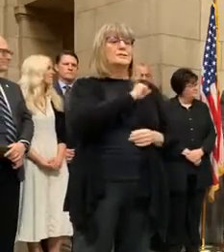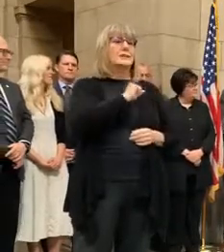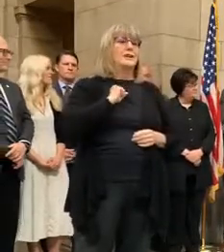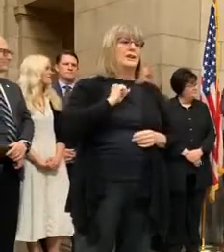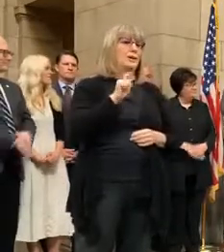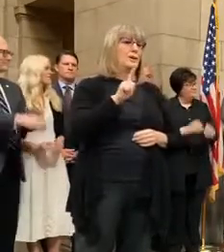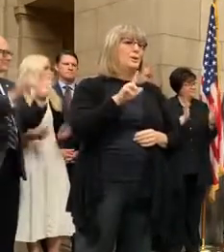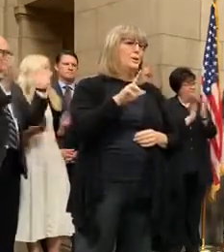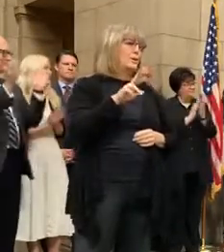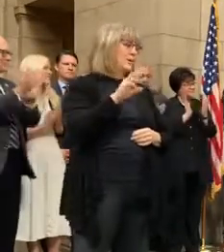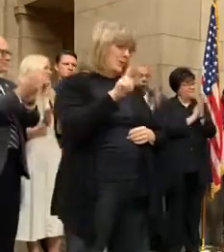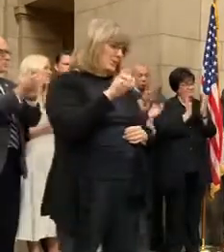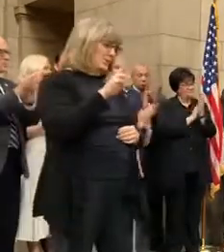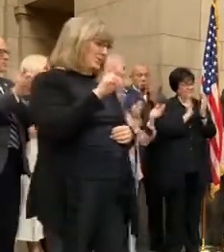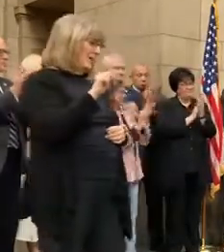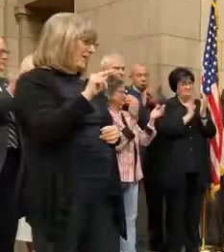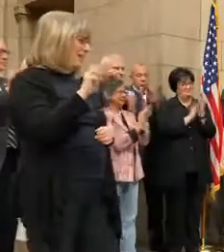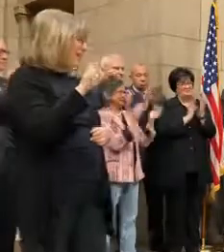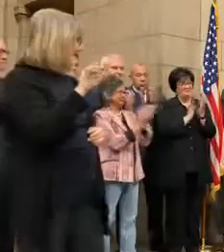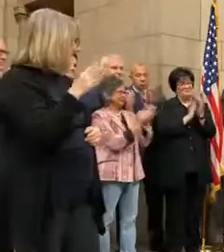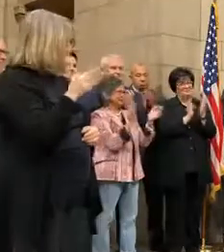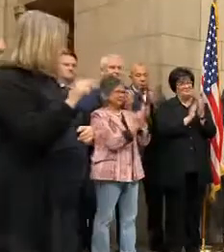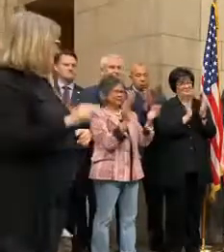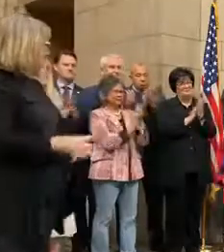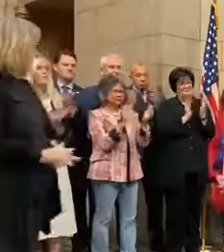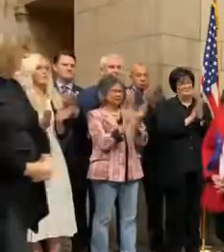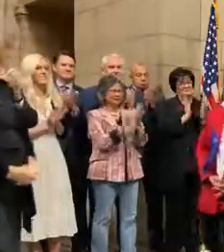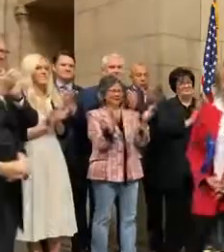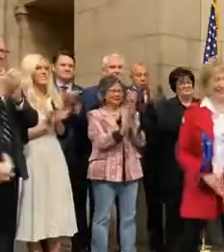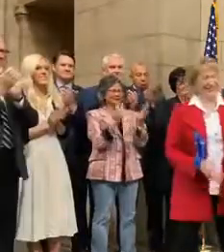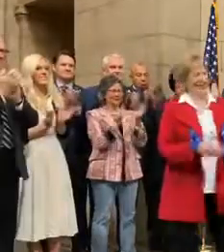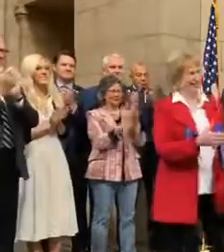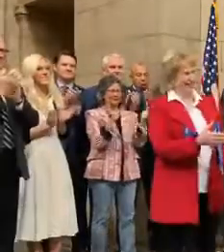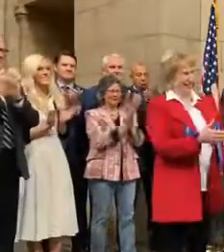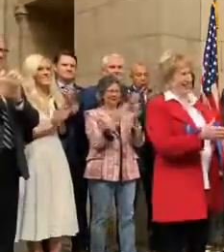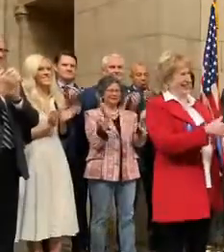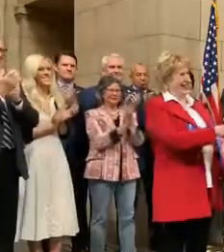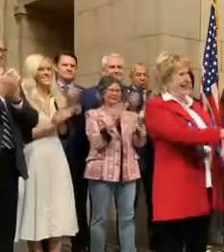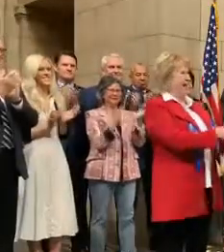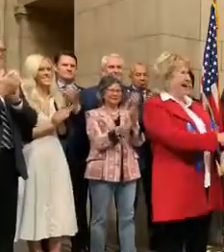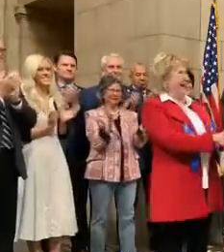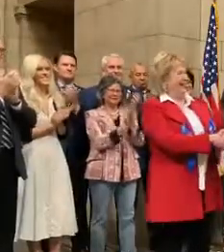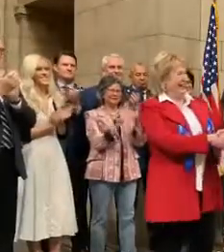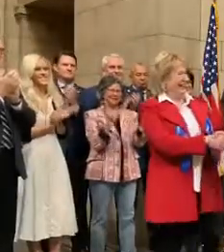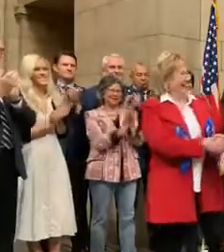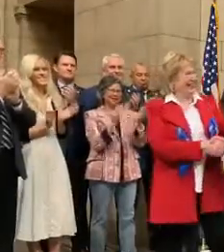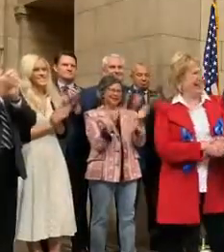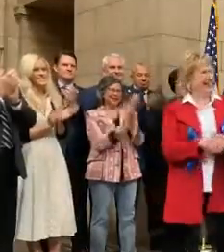Ann Linehan.